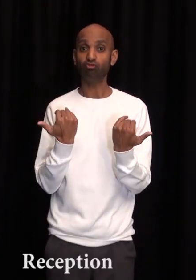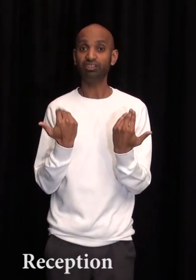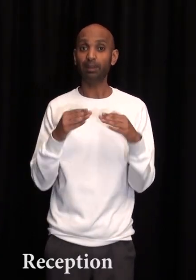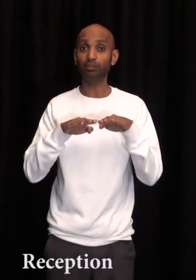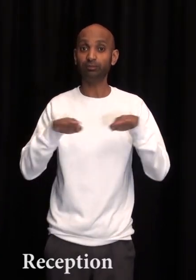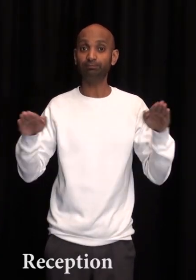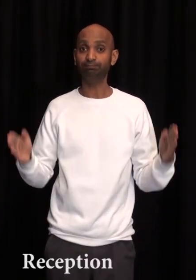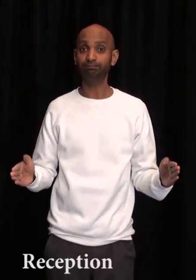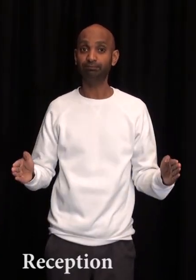Reception,